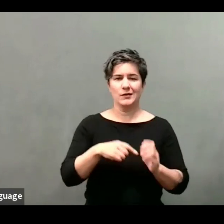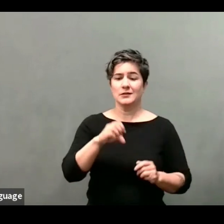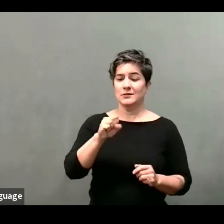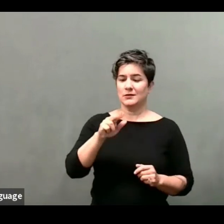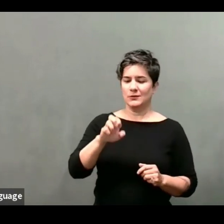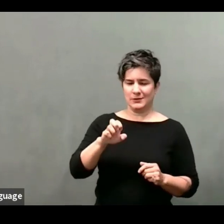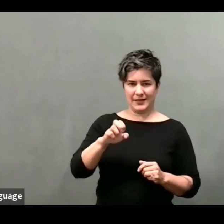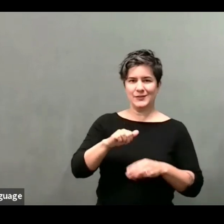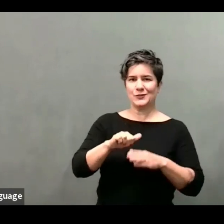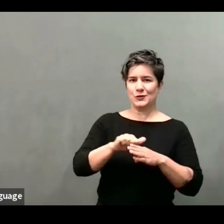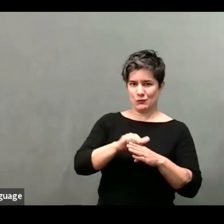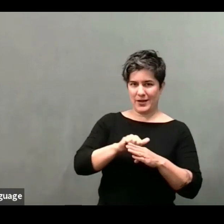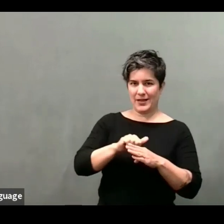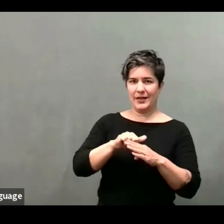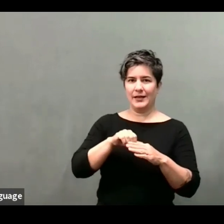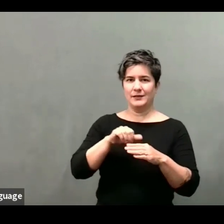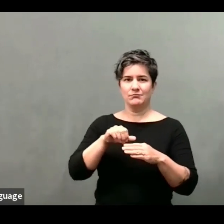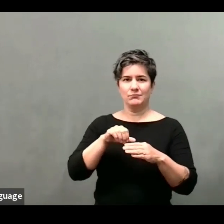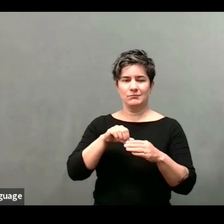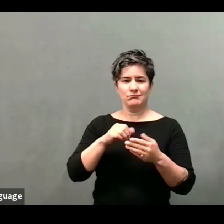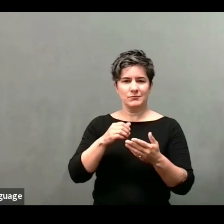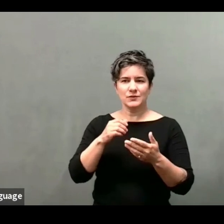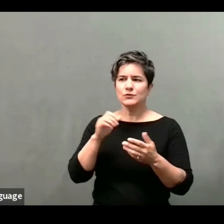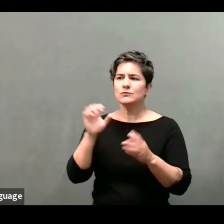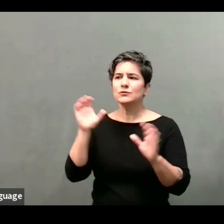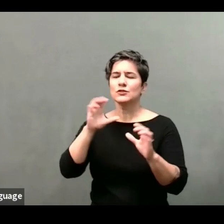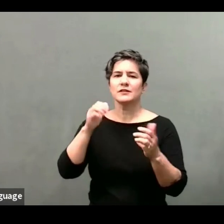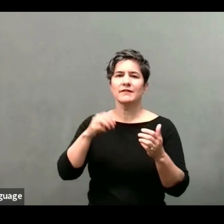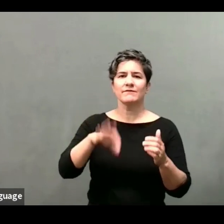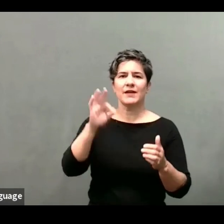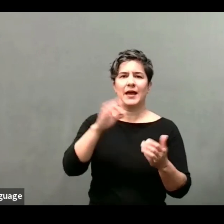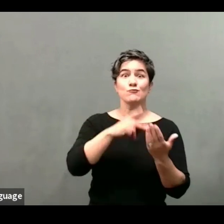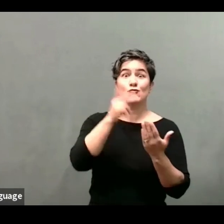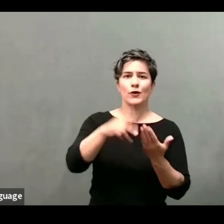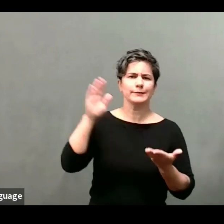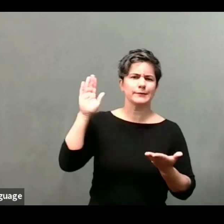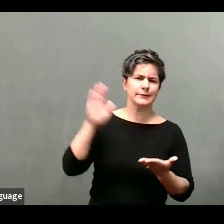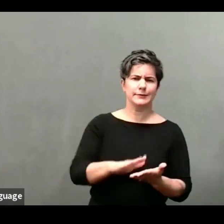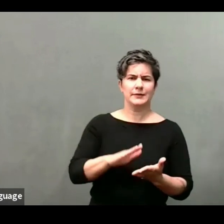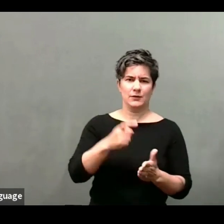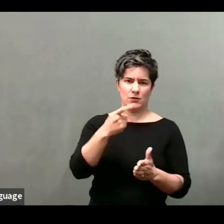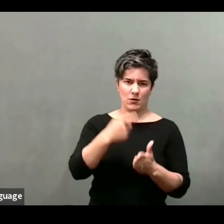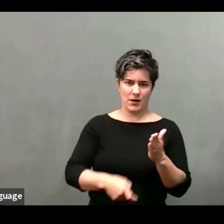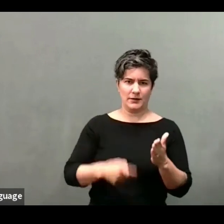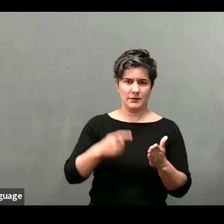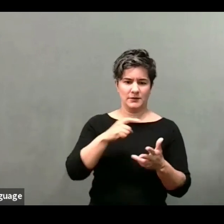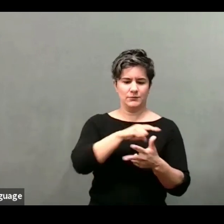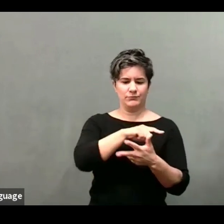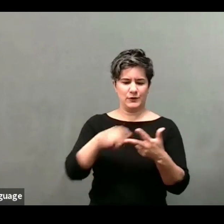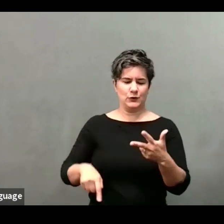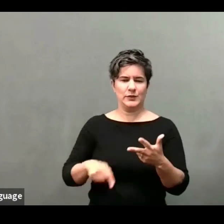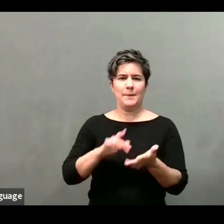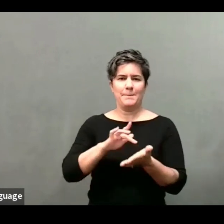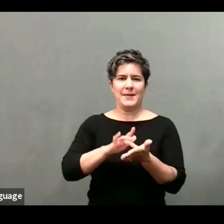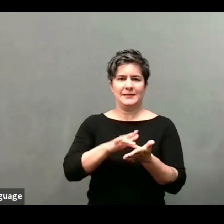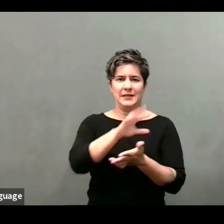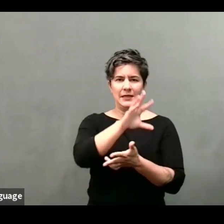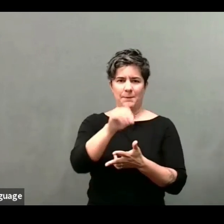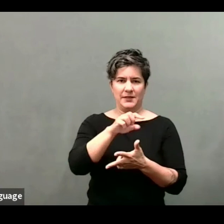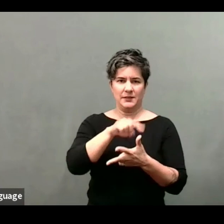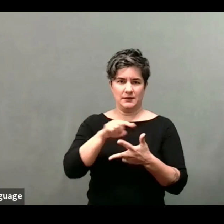trained to access patient assistance programs through these 3 medication companies in order